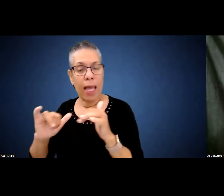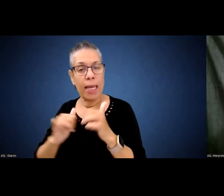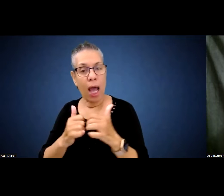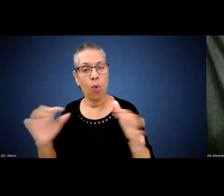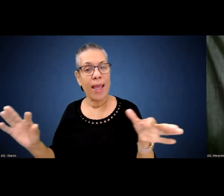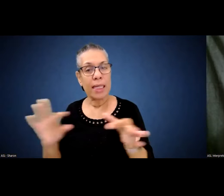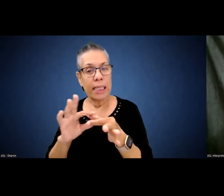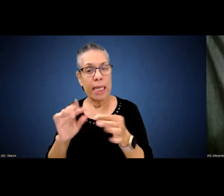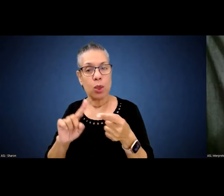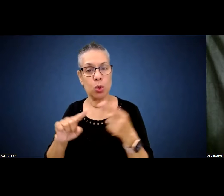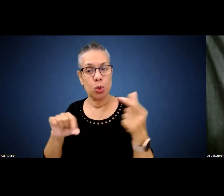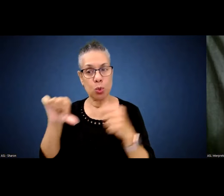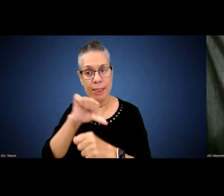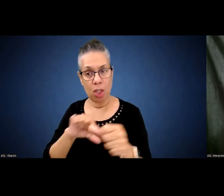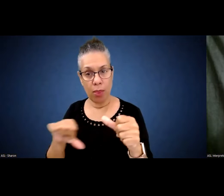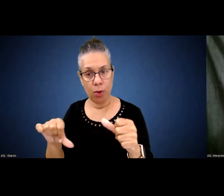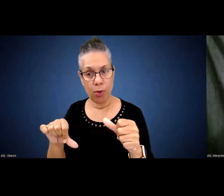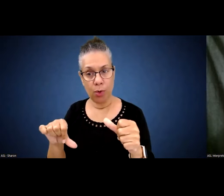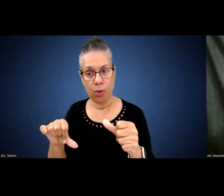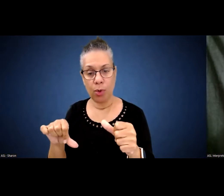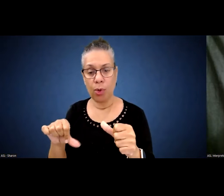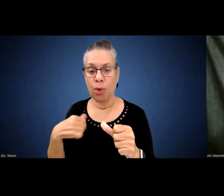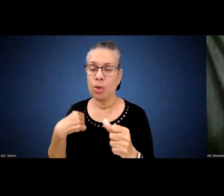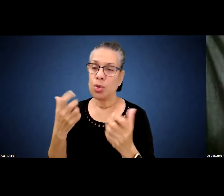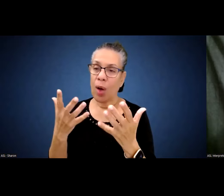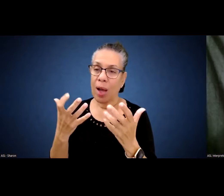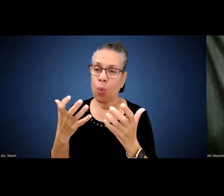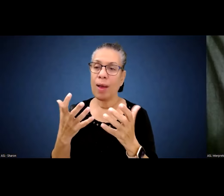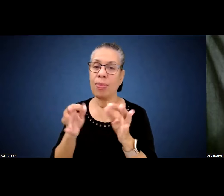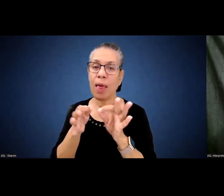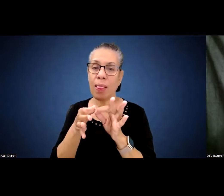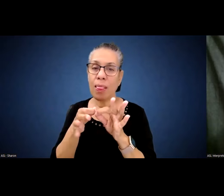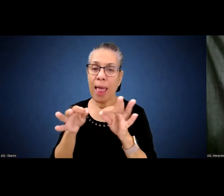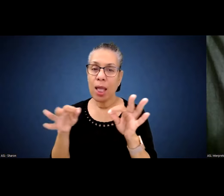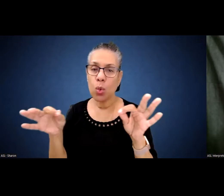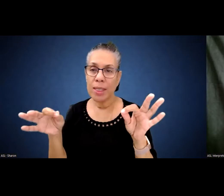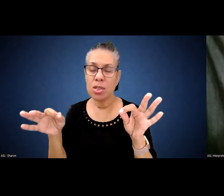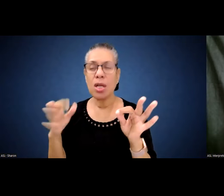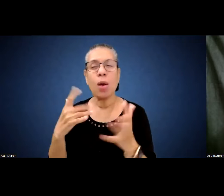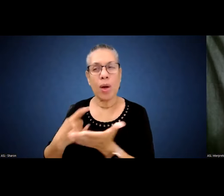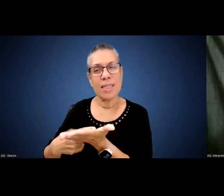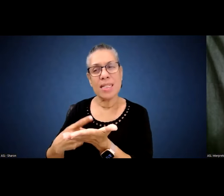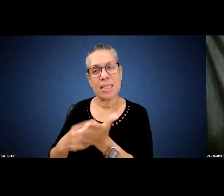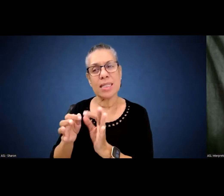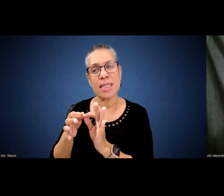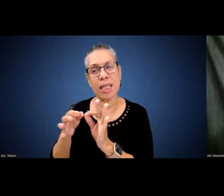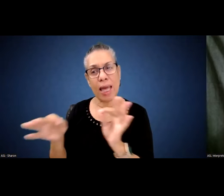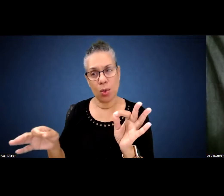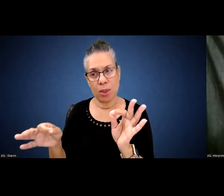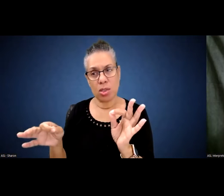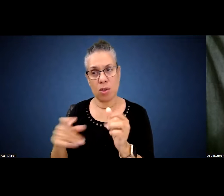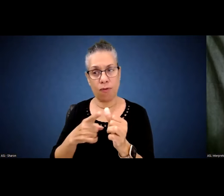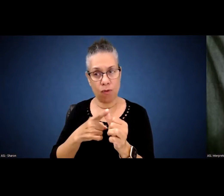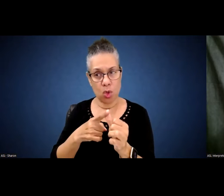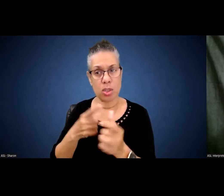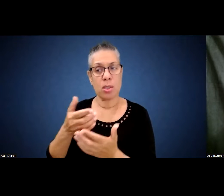other. So I would just like to have the language, some discussion around the language criteria first before